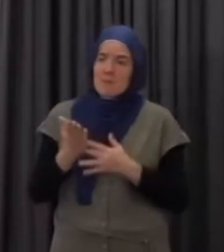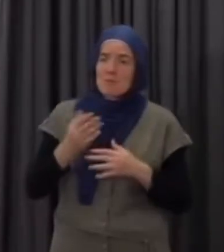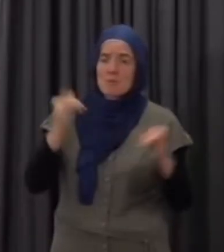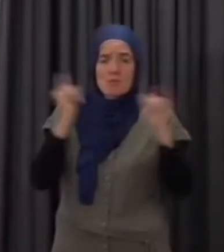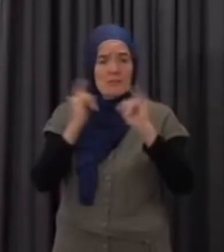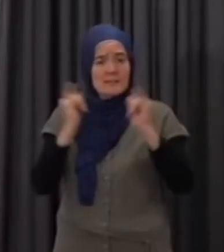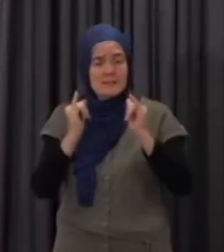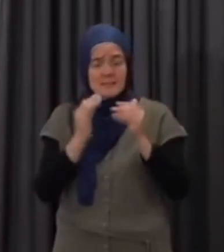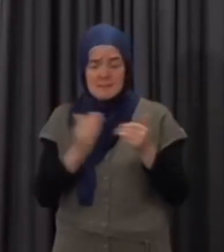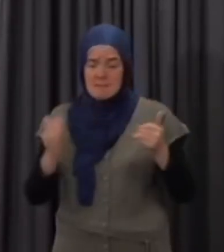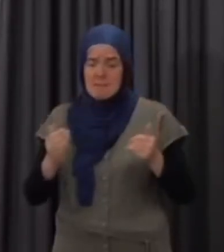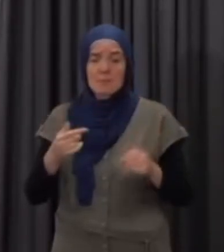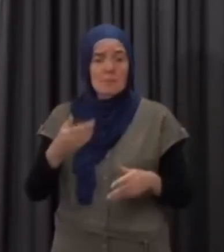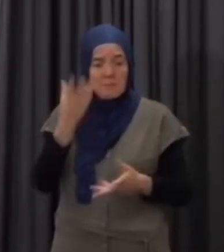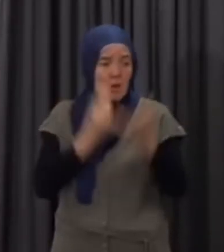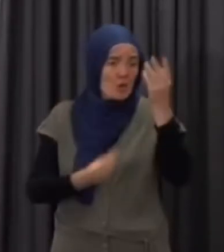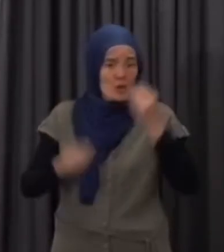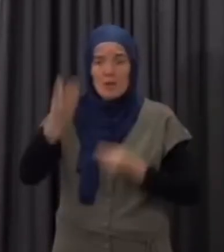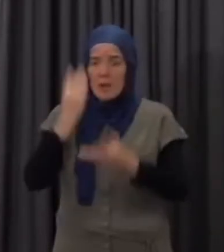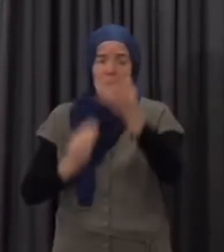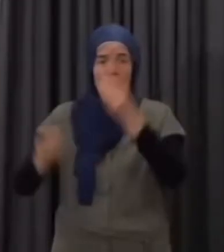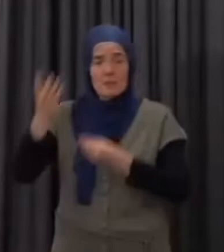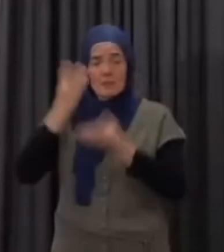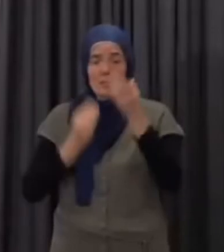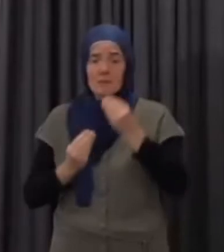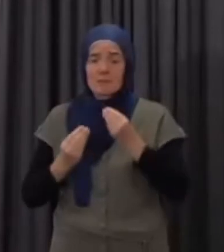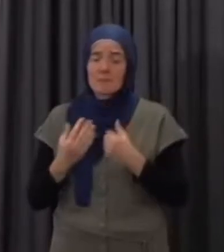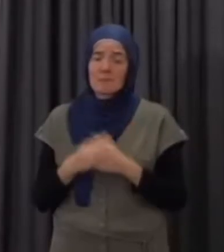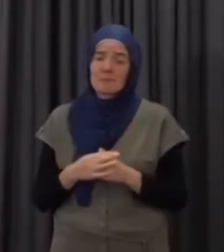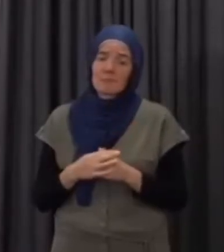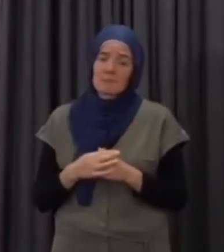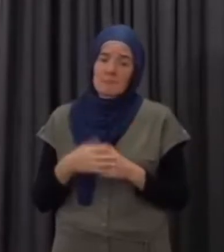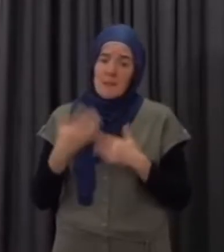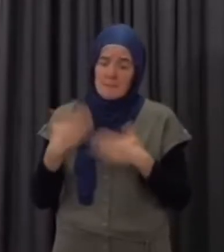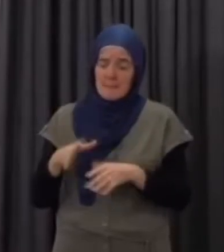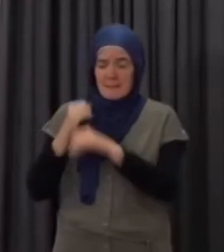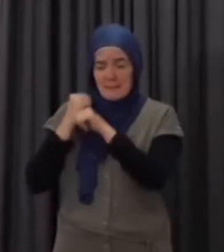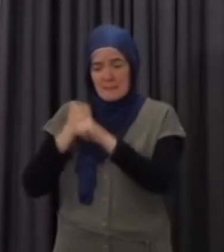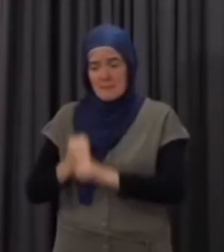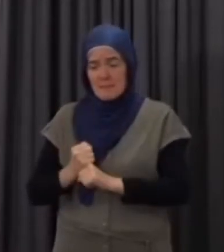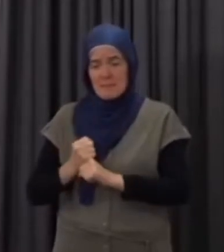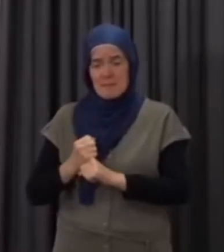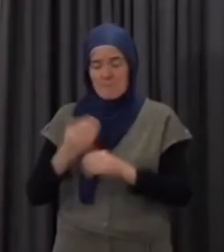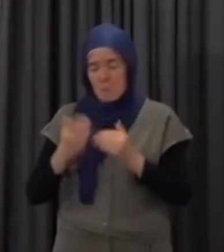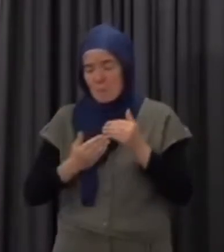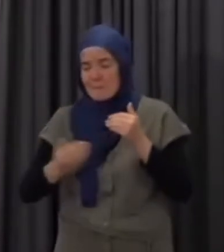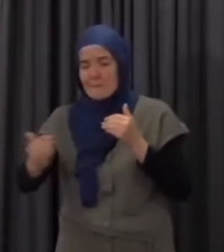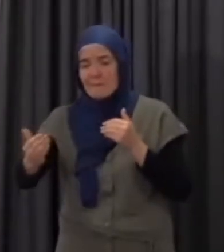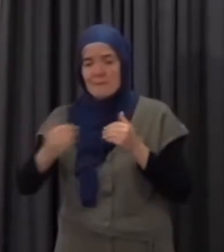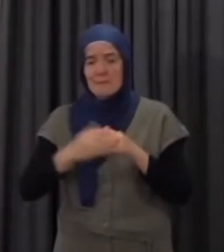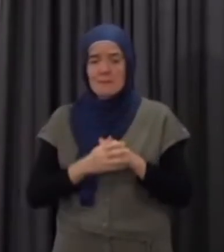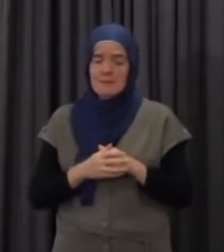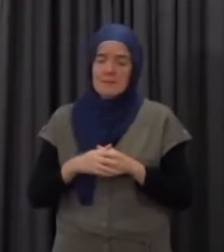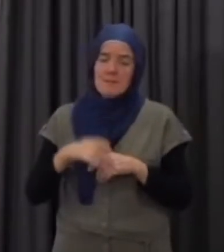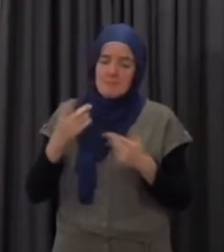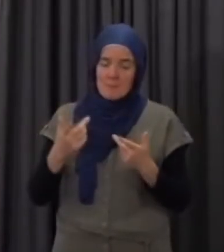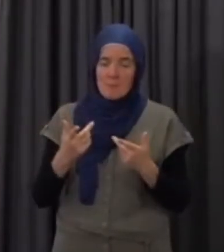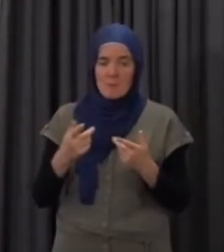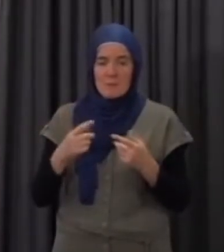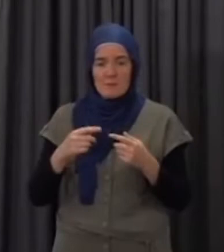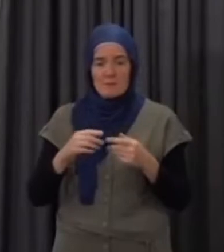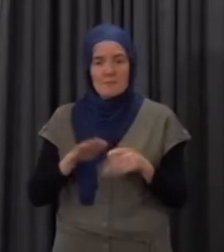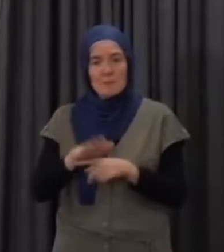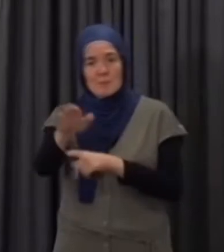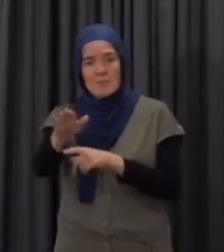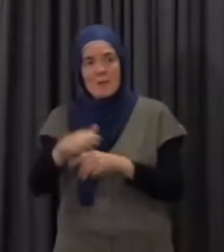adapted. And we have already had various commitments over recent weeks about continuing to develop, for example, the workforce and the staff that we need. And just to